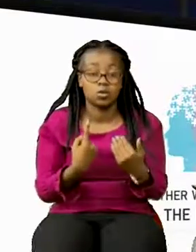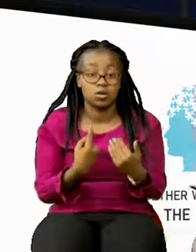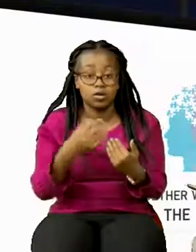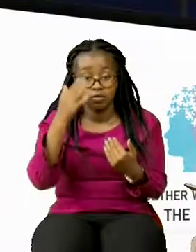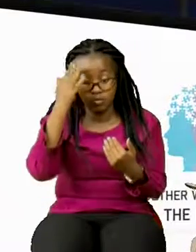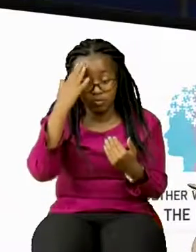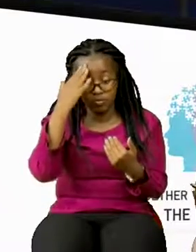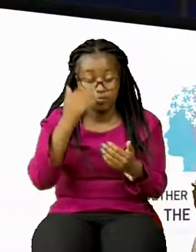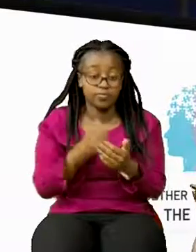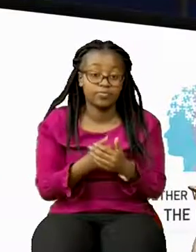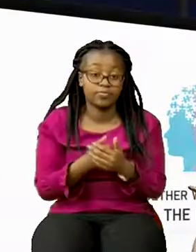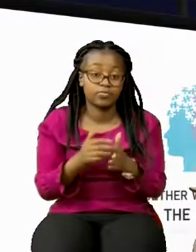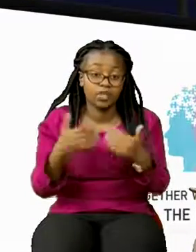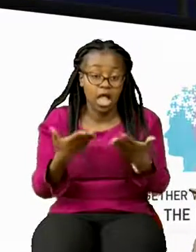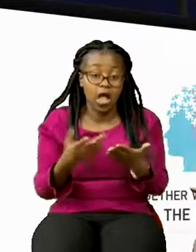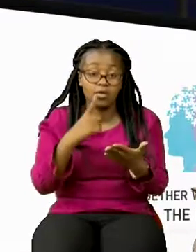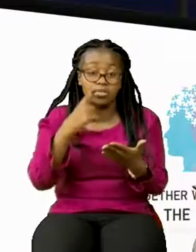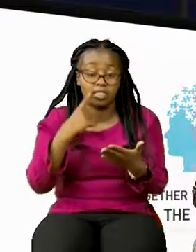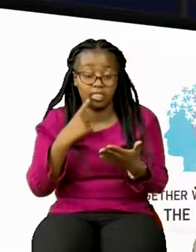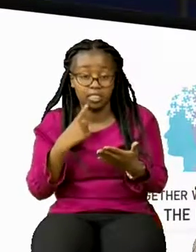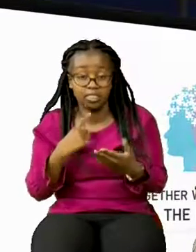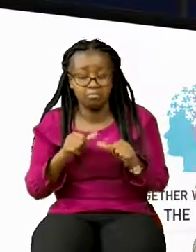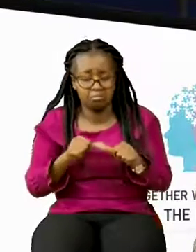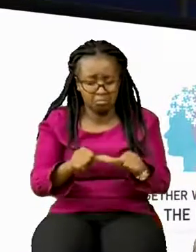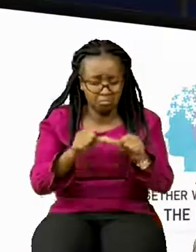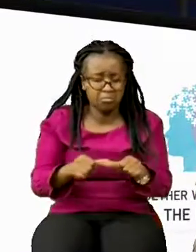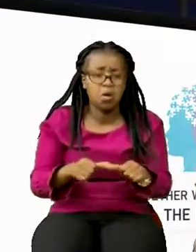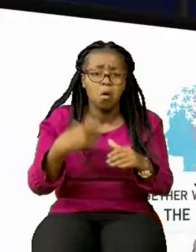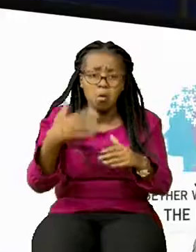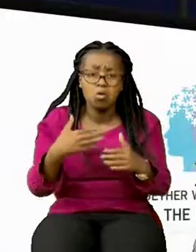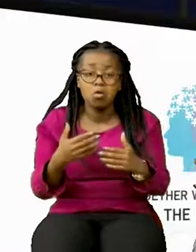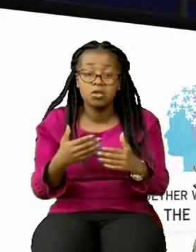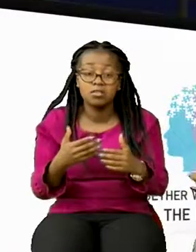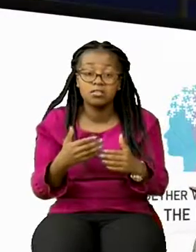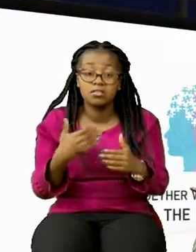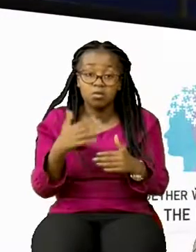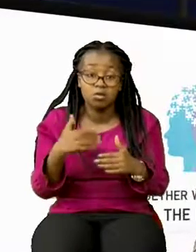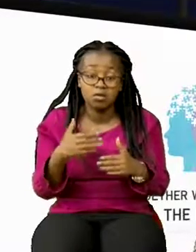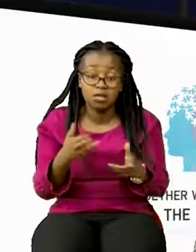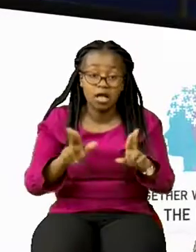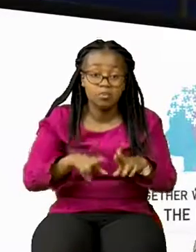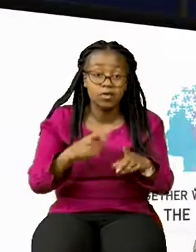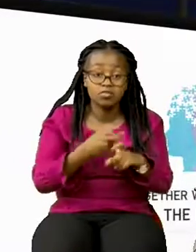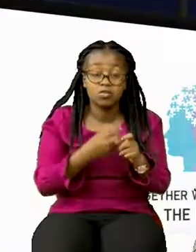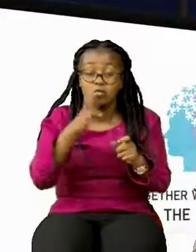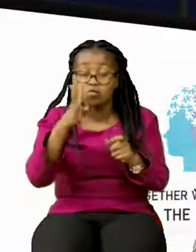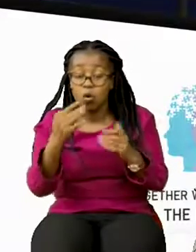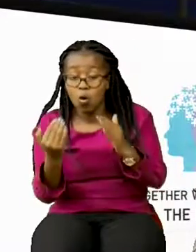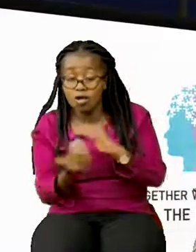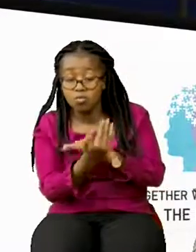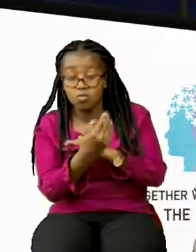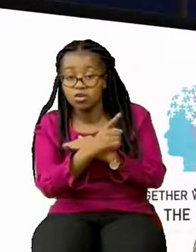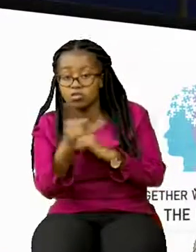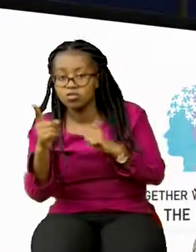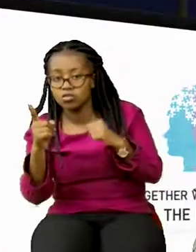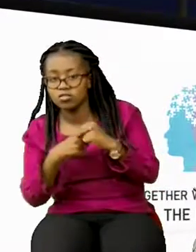the of how the seizures have been occurring, they always happen anytime from 4 a.m. to around 6 a.m. So that